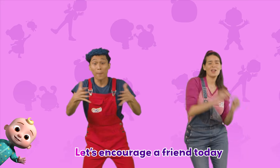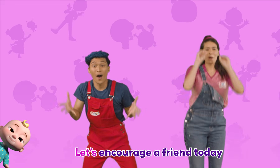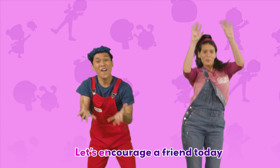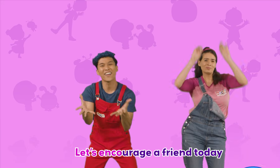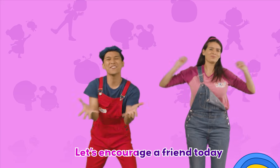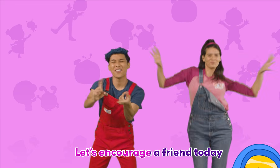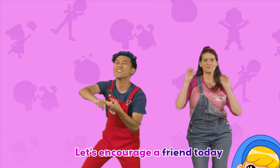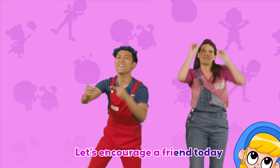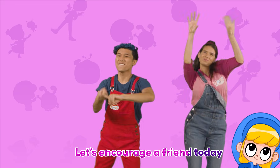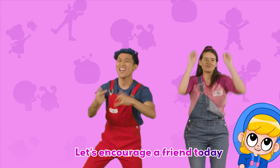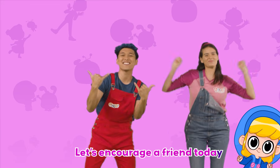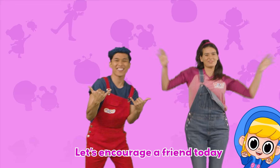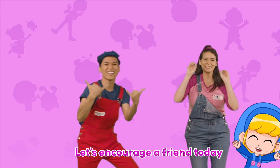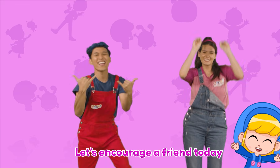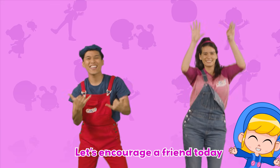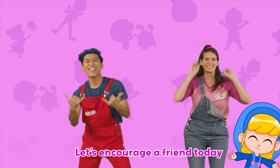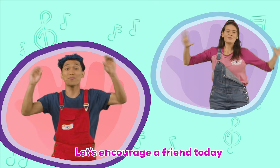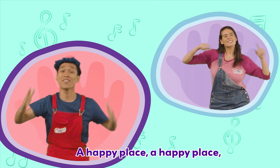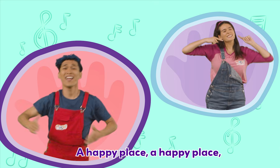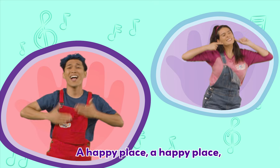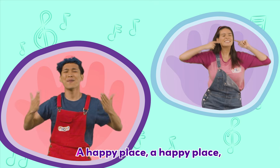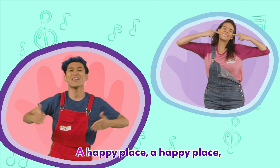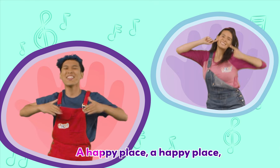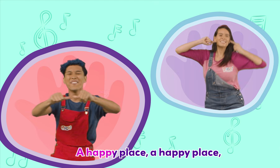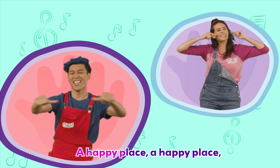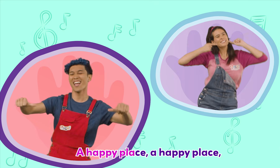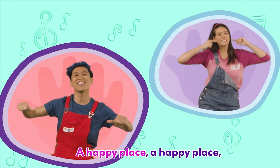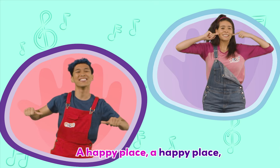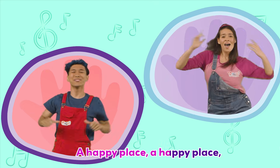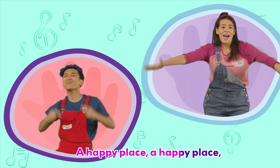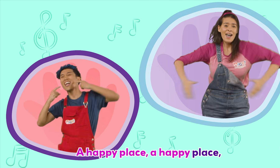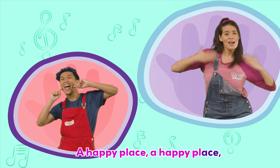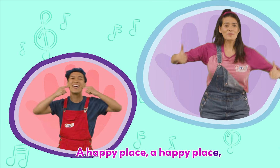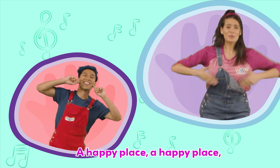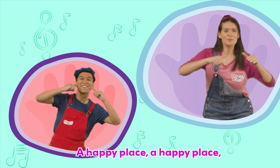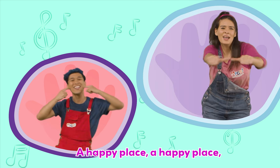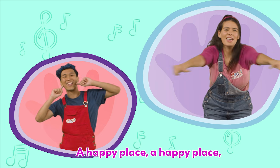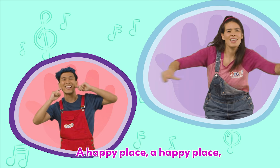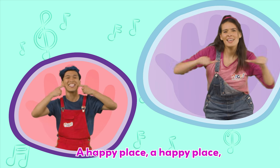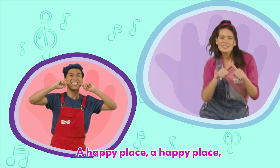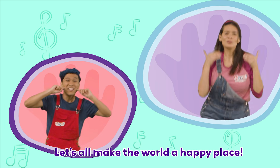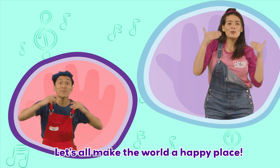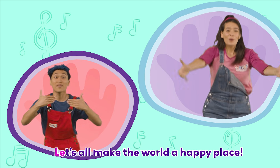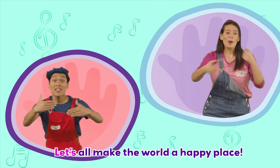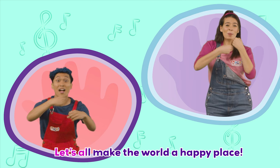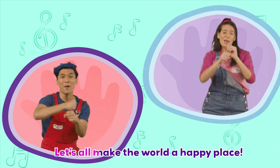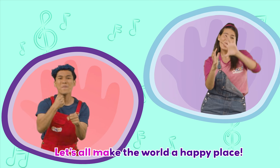Let's encourage a friend today. A happy place, a happy place. Let's all